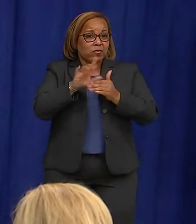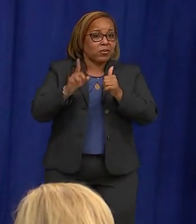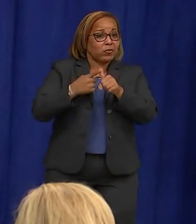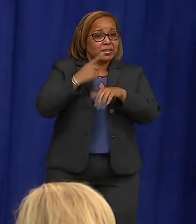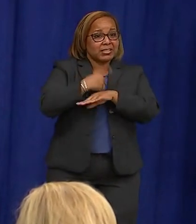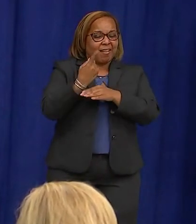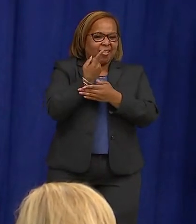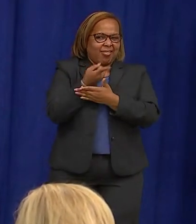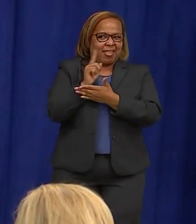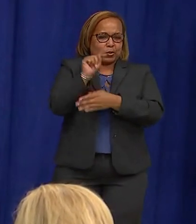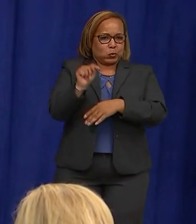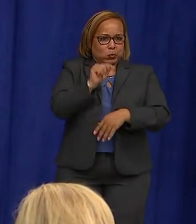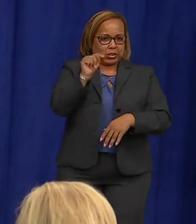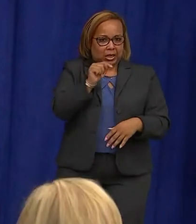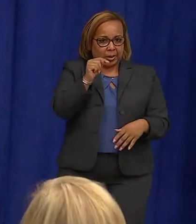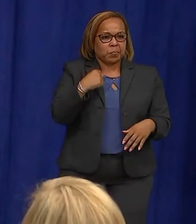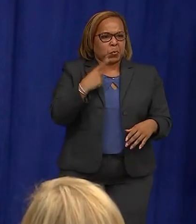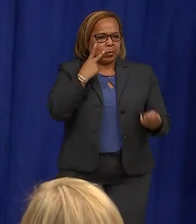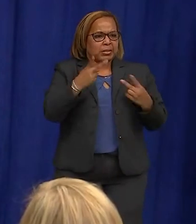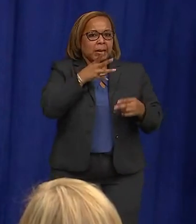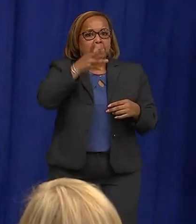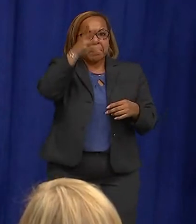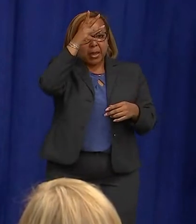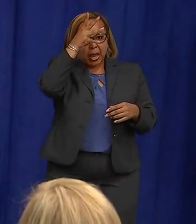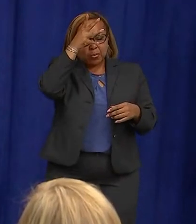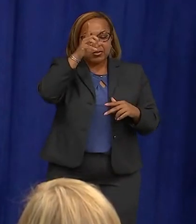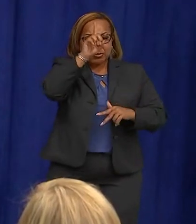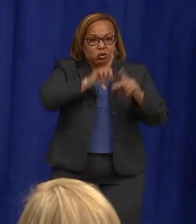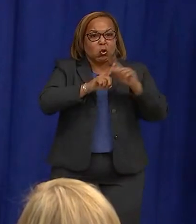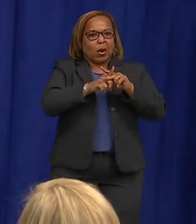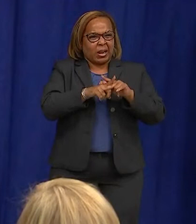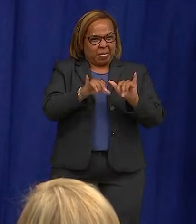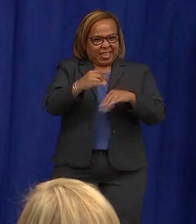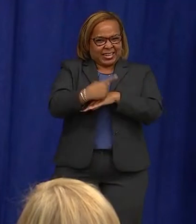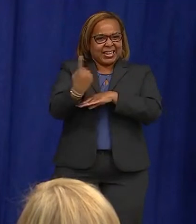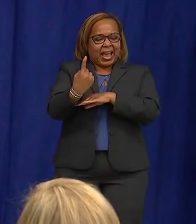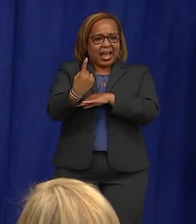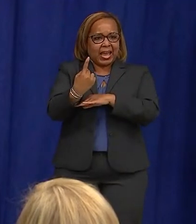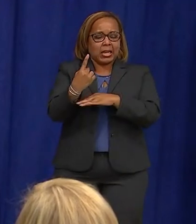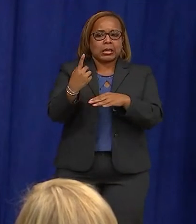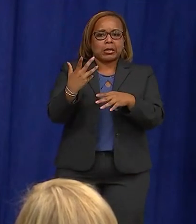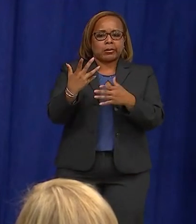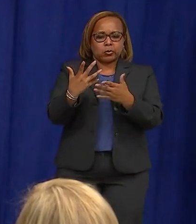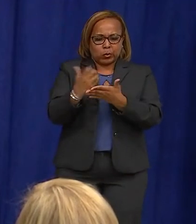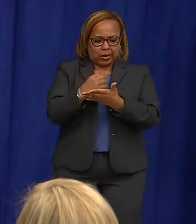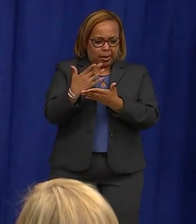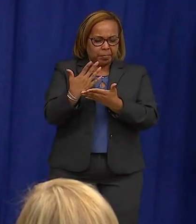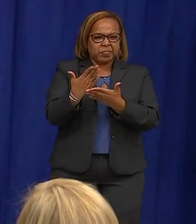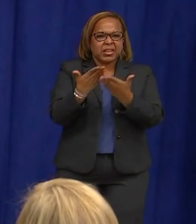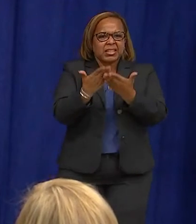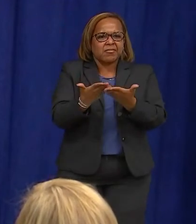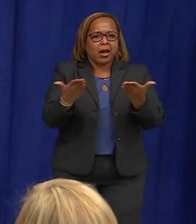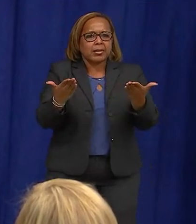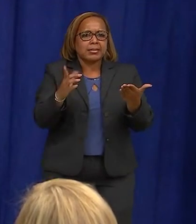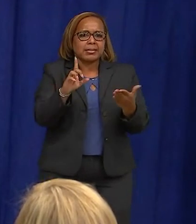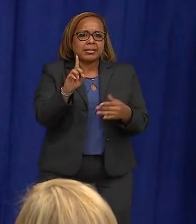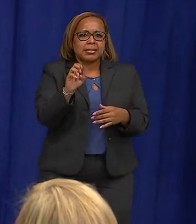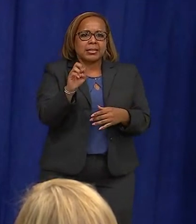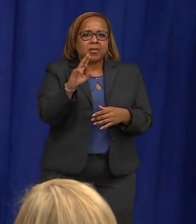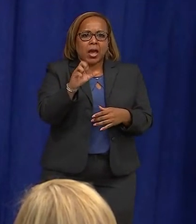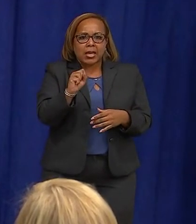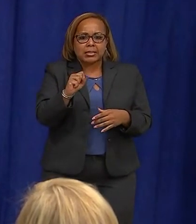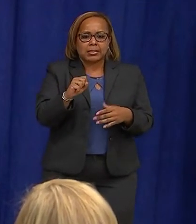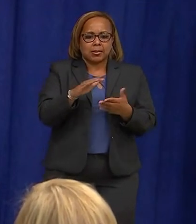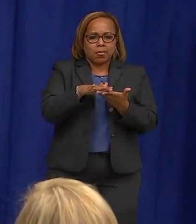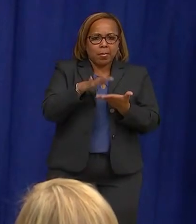the first day last Tuesday, we were seeing parents just showing up that day to get the devices, to get the